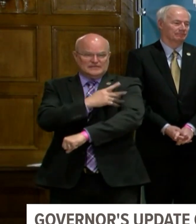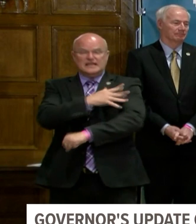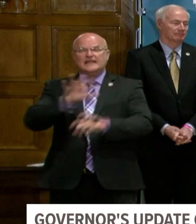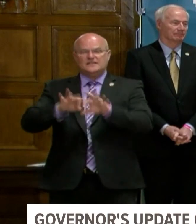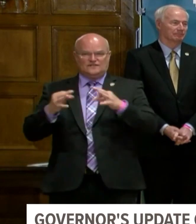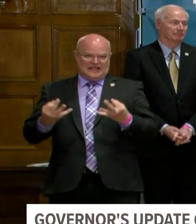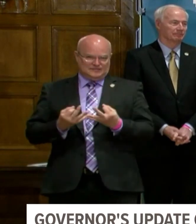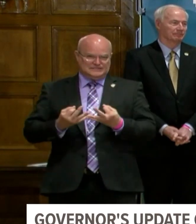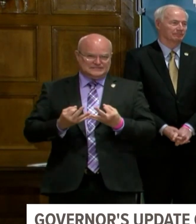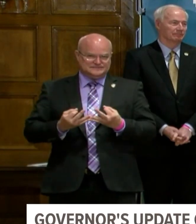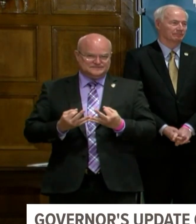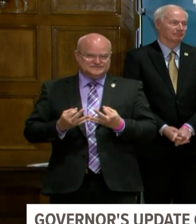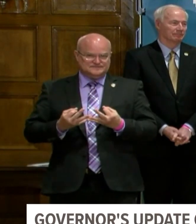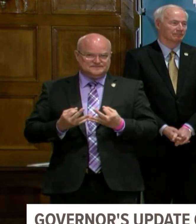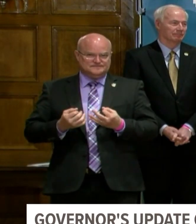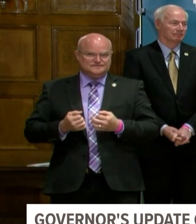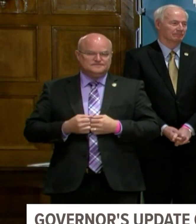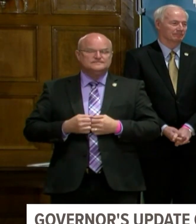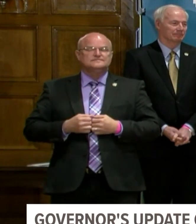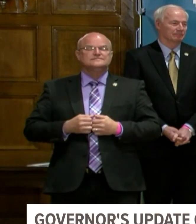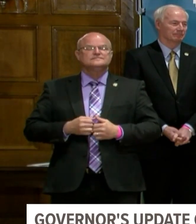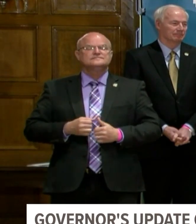families.